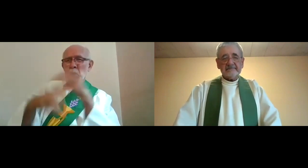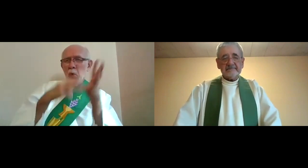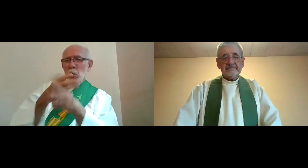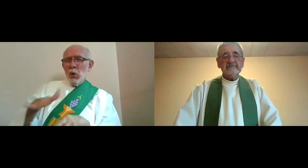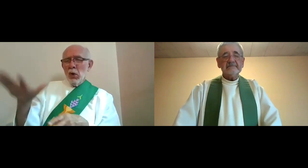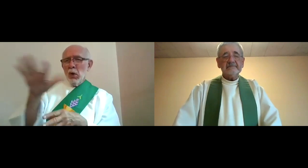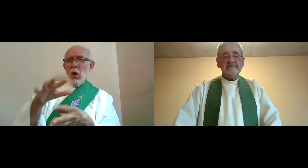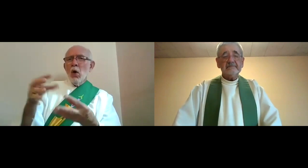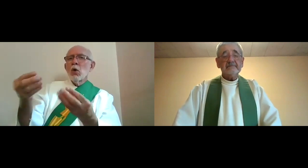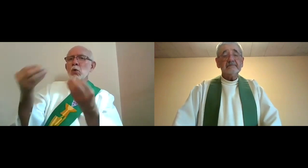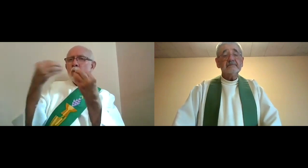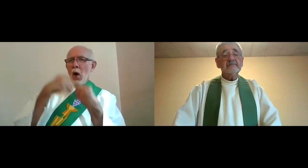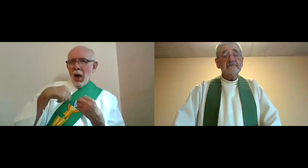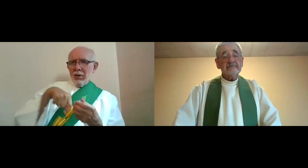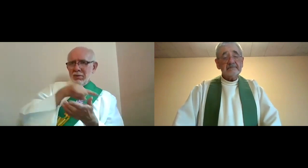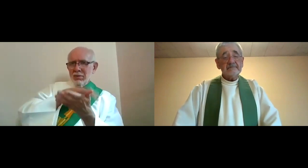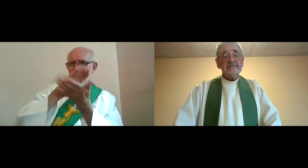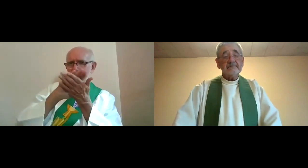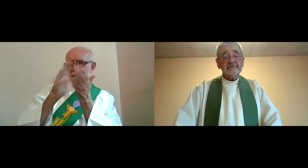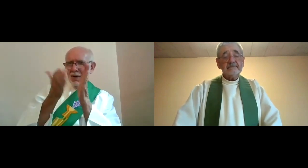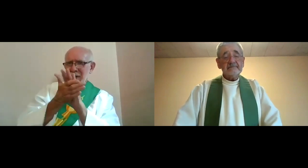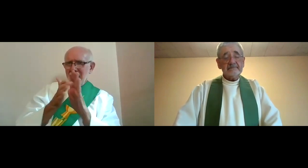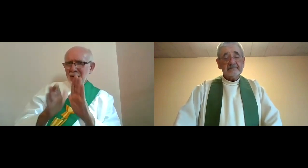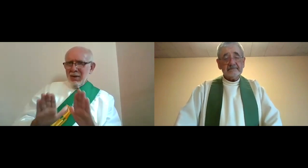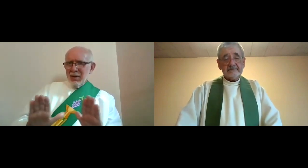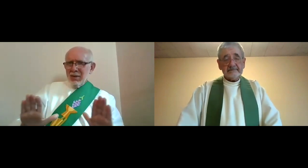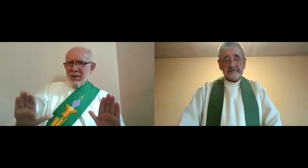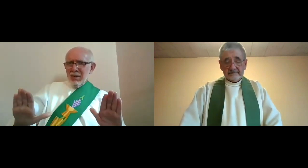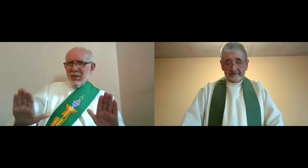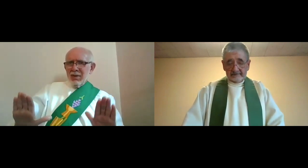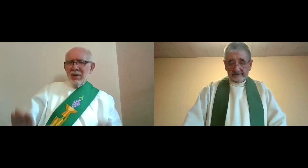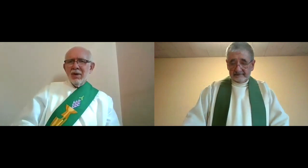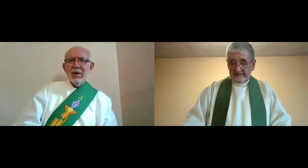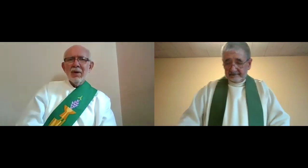you take away the sins of the world. Grant us peace.